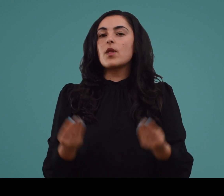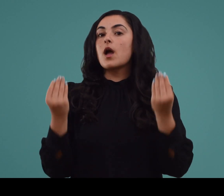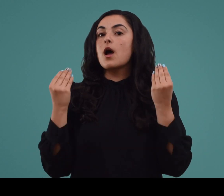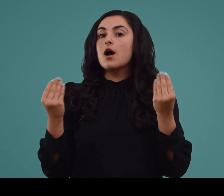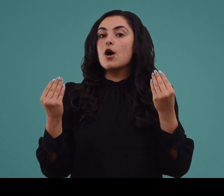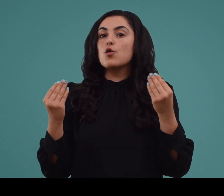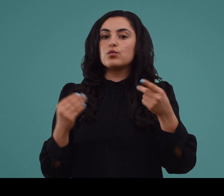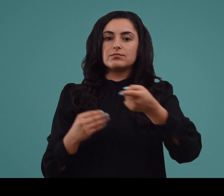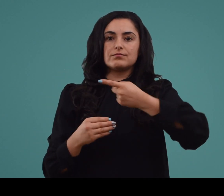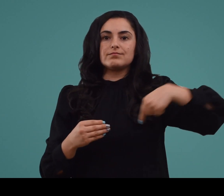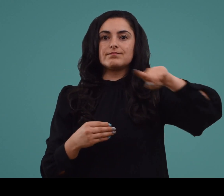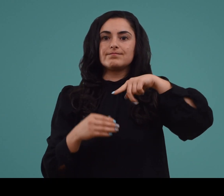How do we enter a mosque?